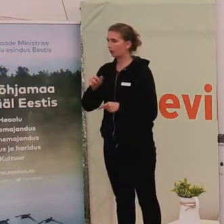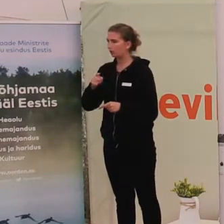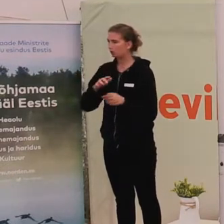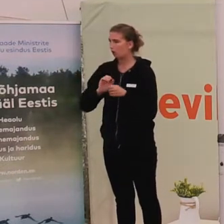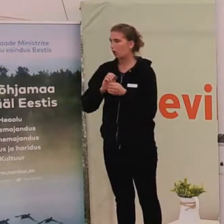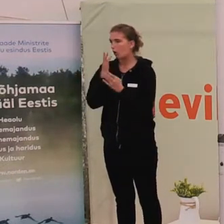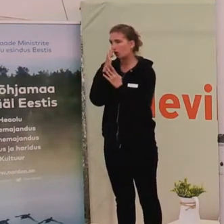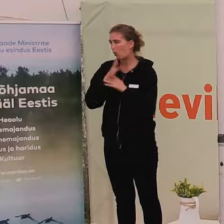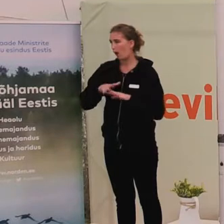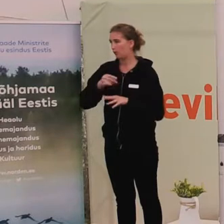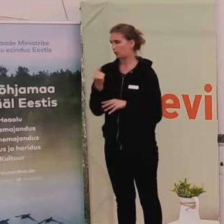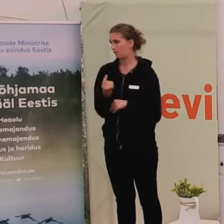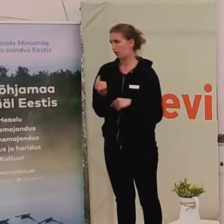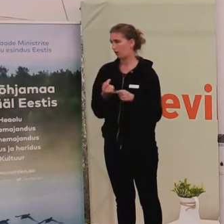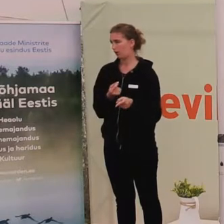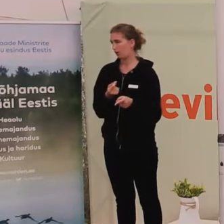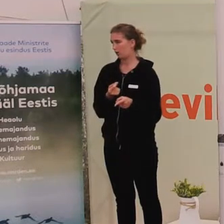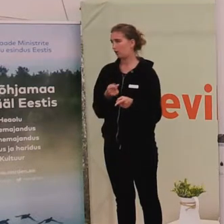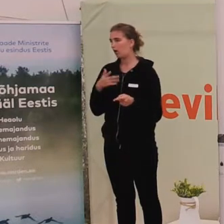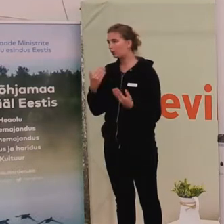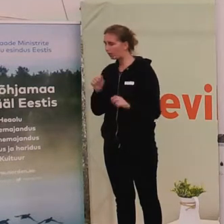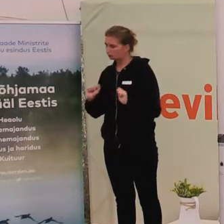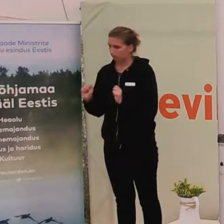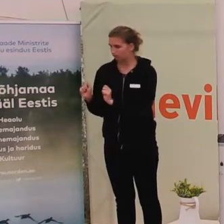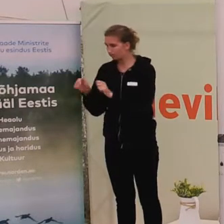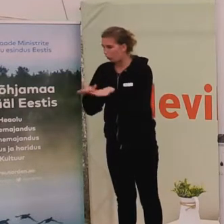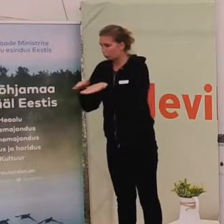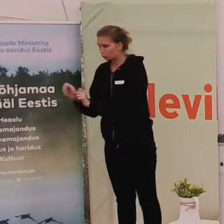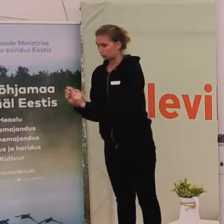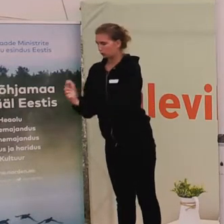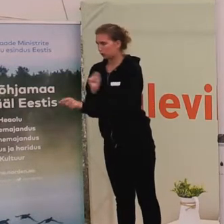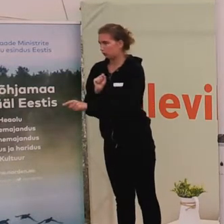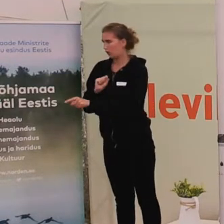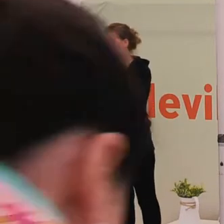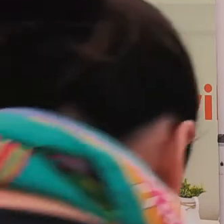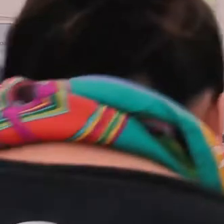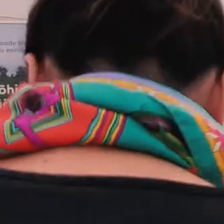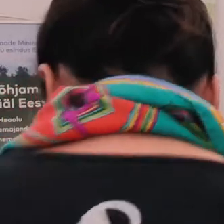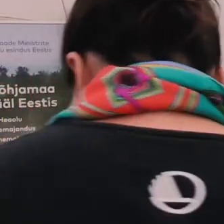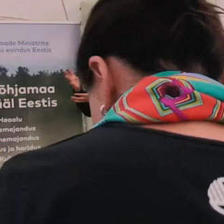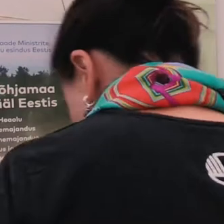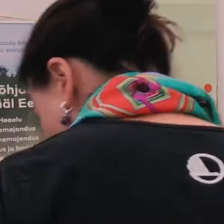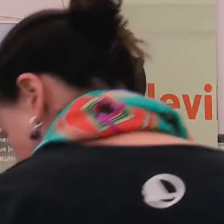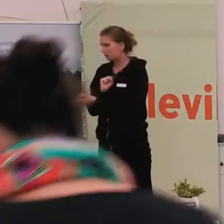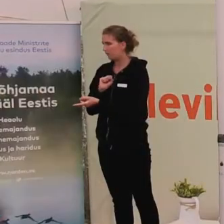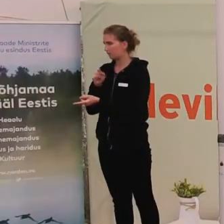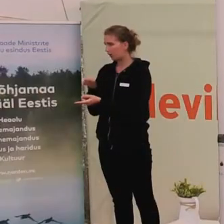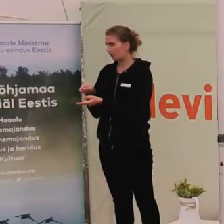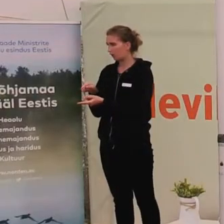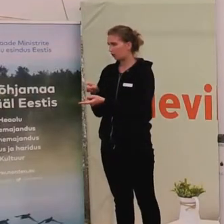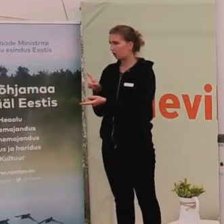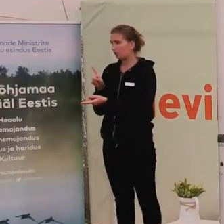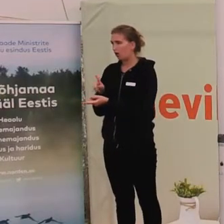think we are such a hurry to make a decision to save the planet. Consumers are changing their habits very,